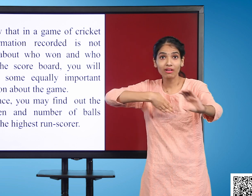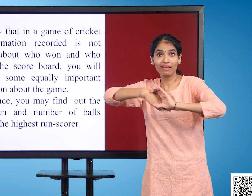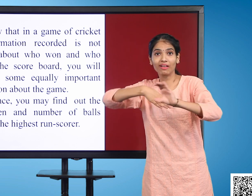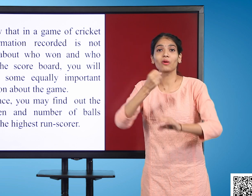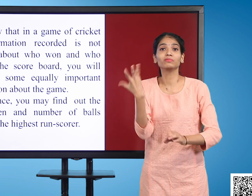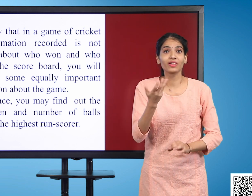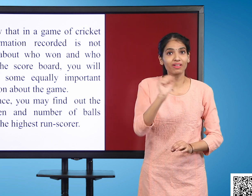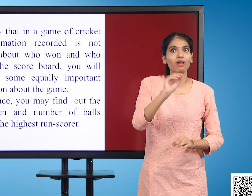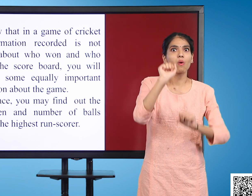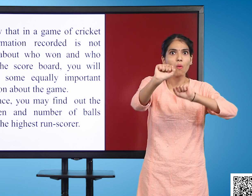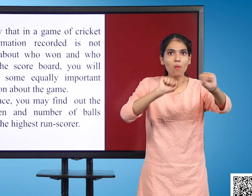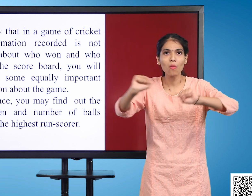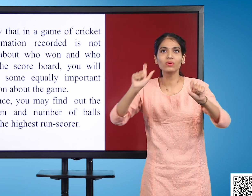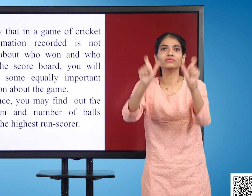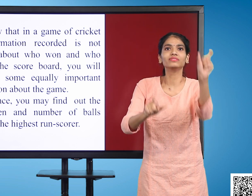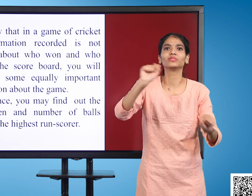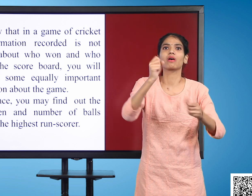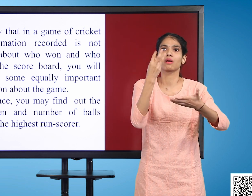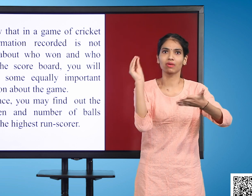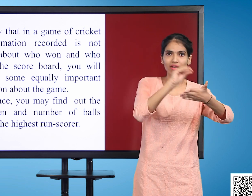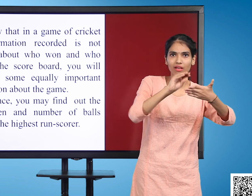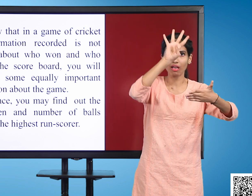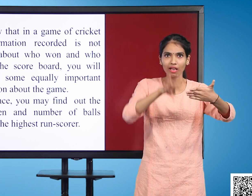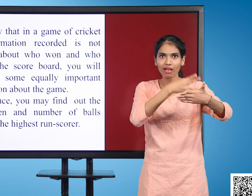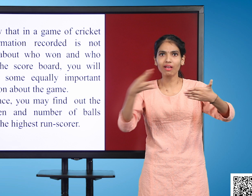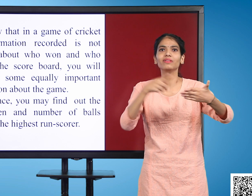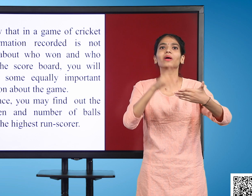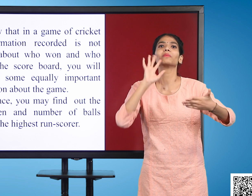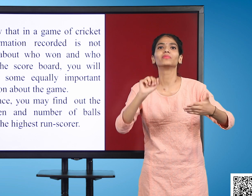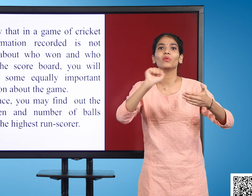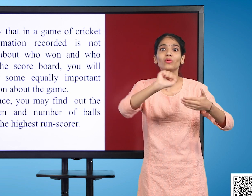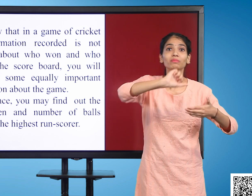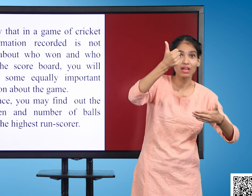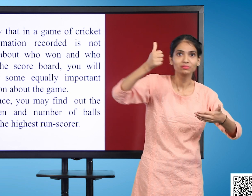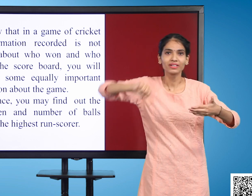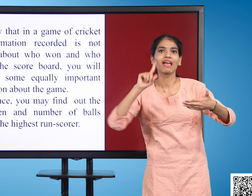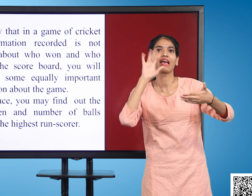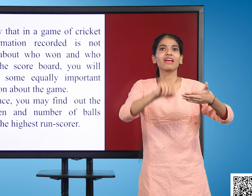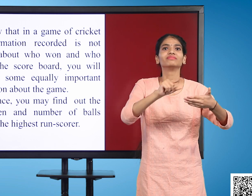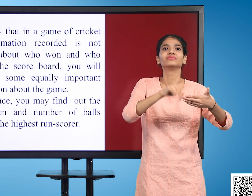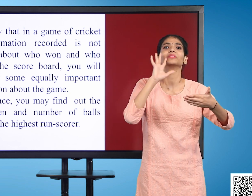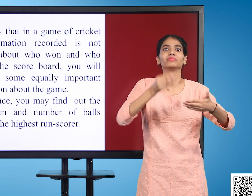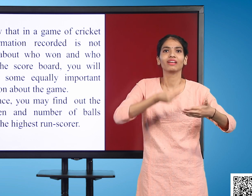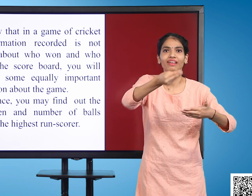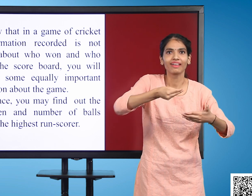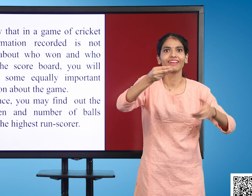For instance, you may find out the time taken and number of balls faced by the highest run